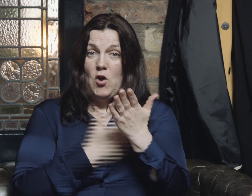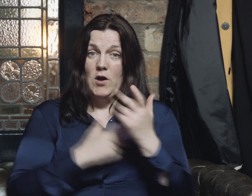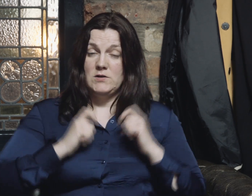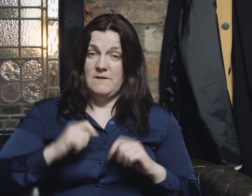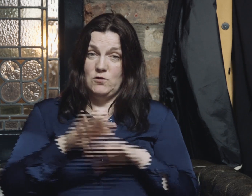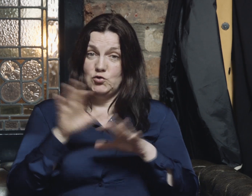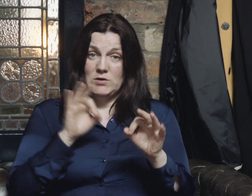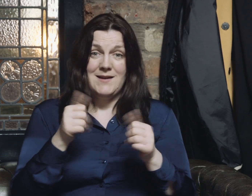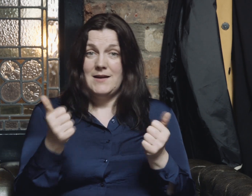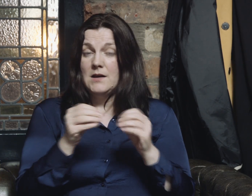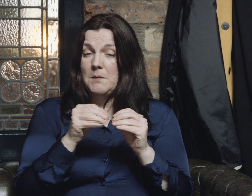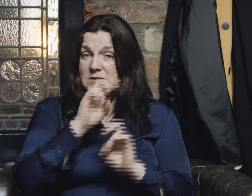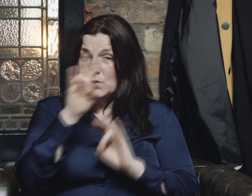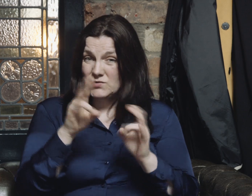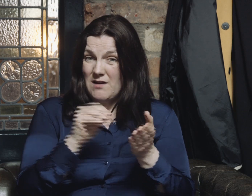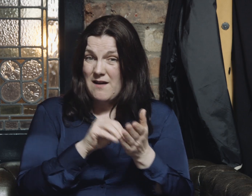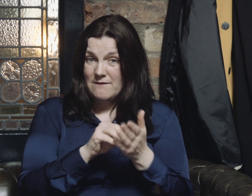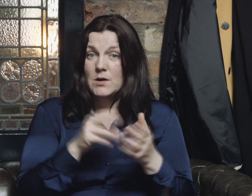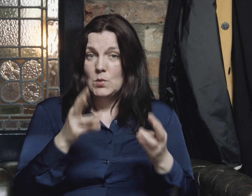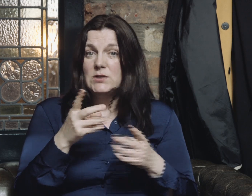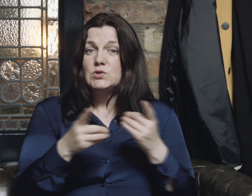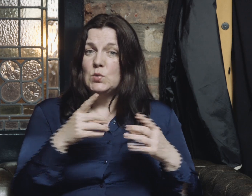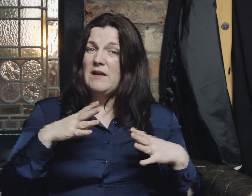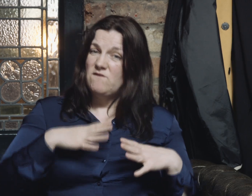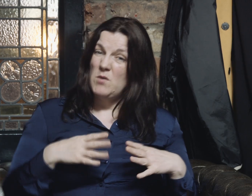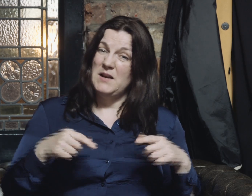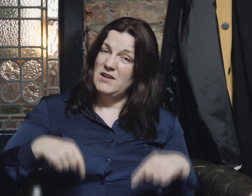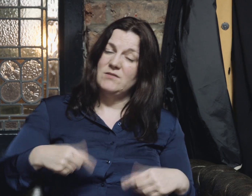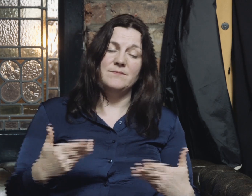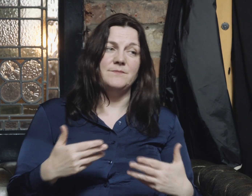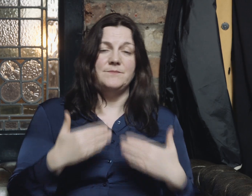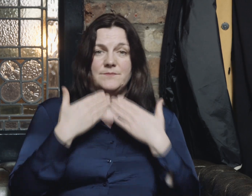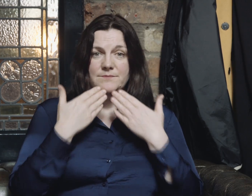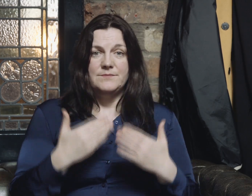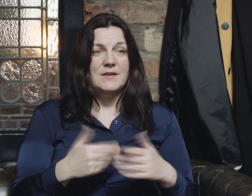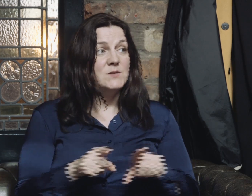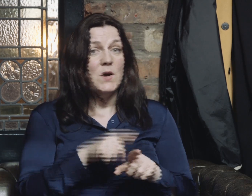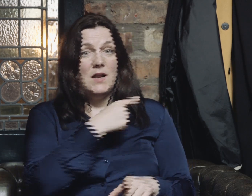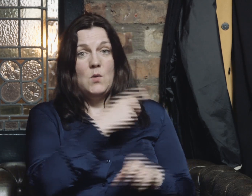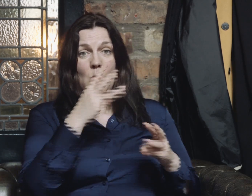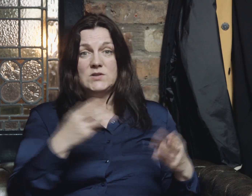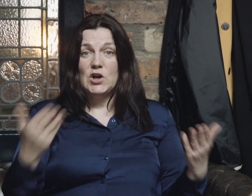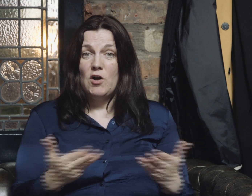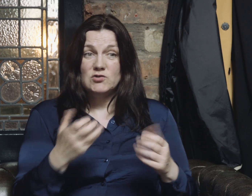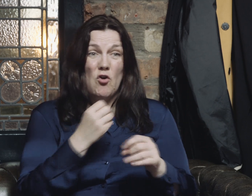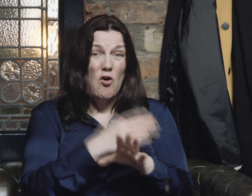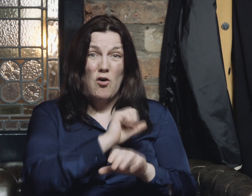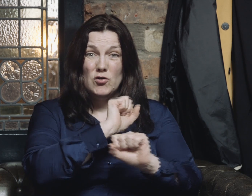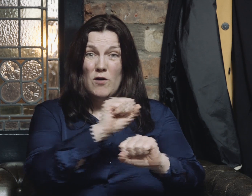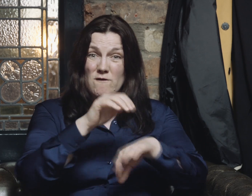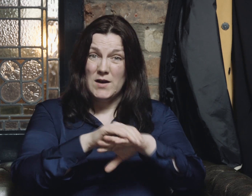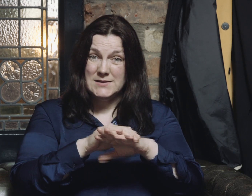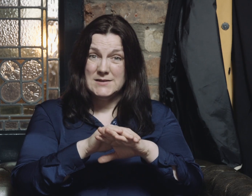comments or questions that people have, we'll do that informally. Okay? Also encourage all of your friends to sign up